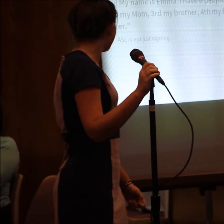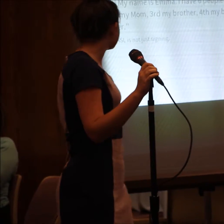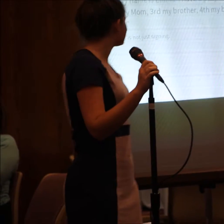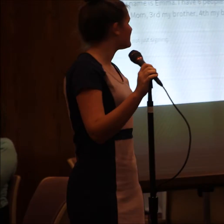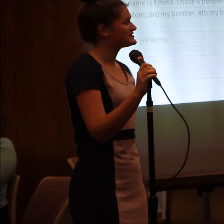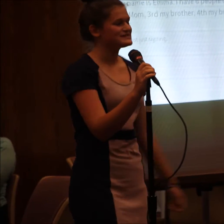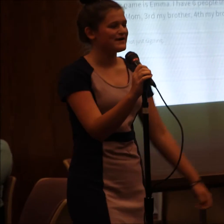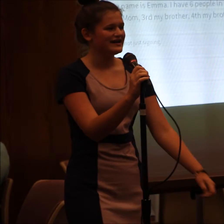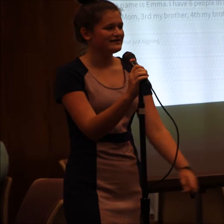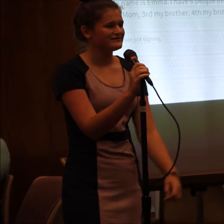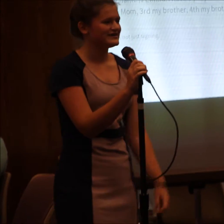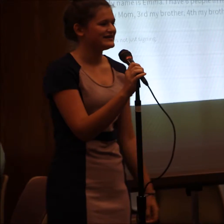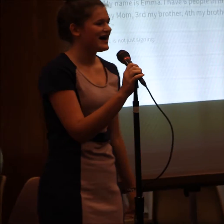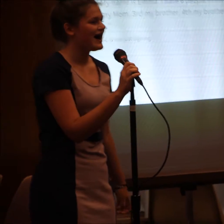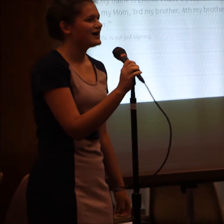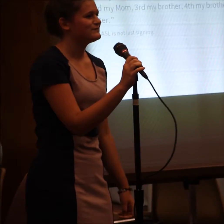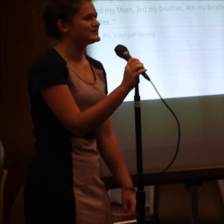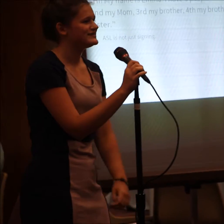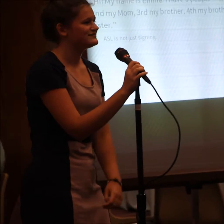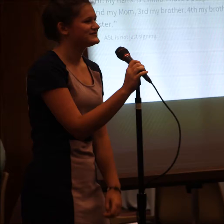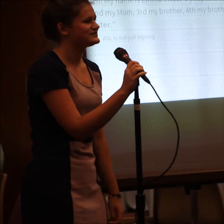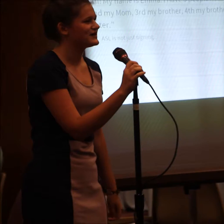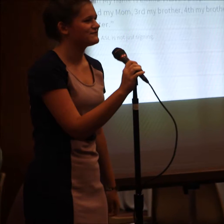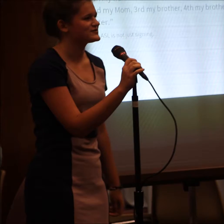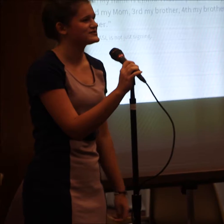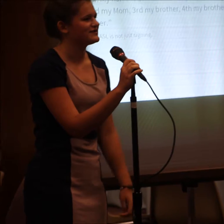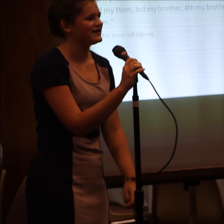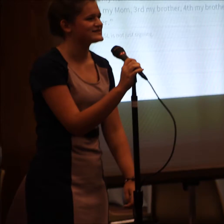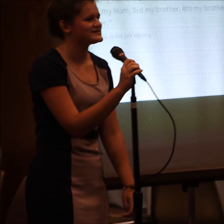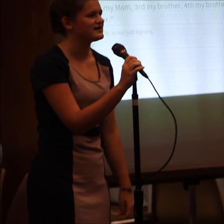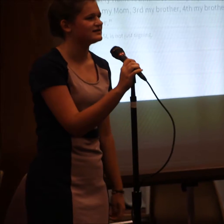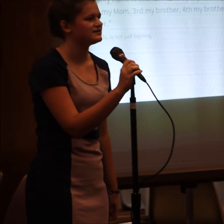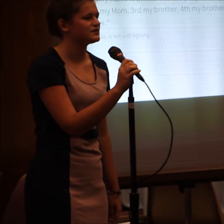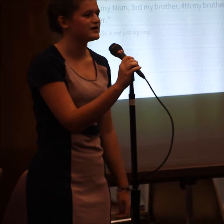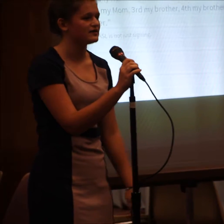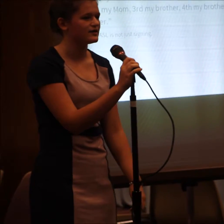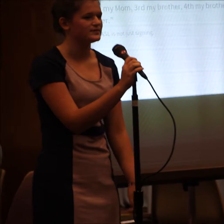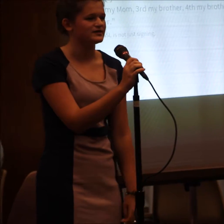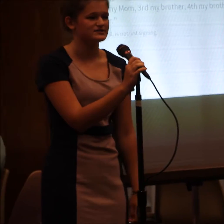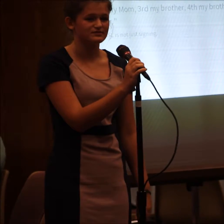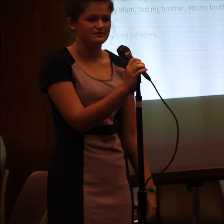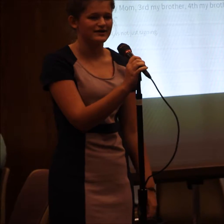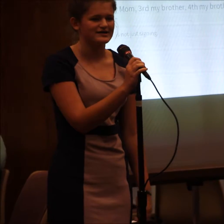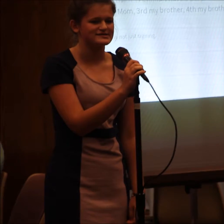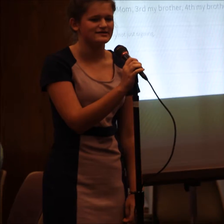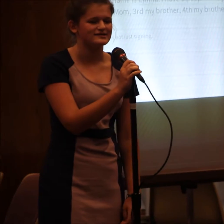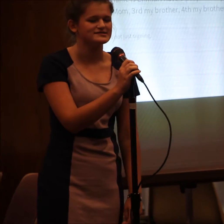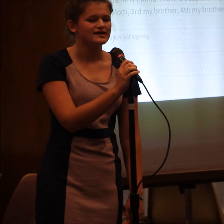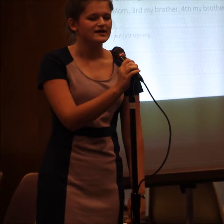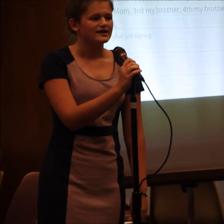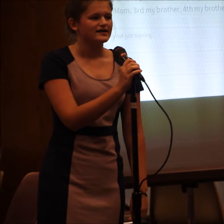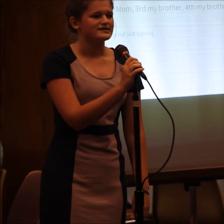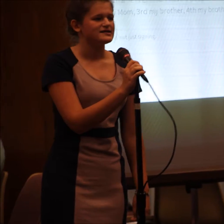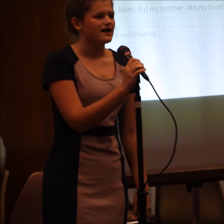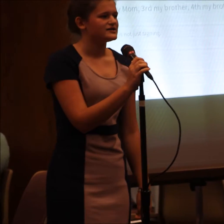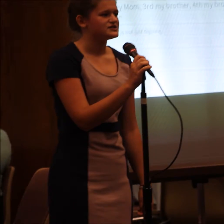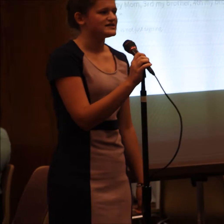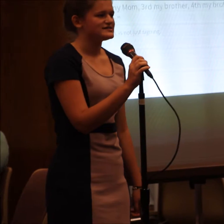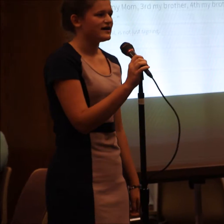Okay, so despite what I believed when I first started ASL and what a lot of people that don't know what ASL is, it is not just